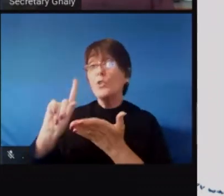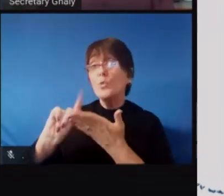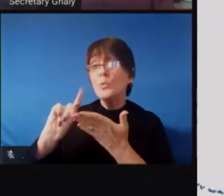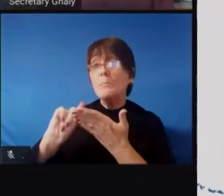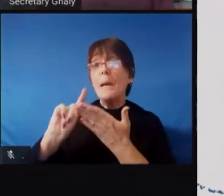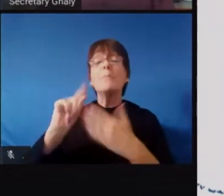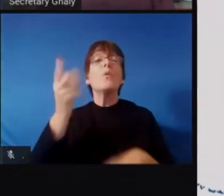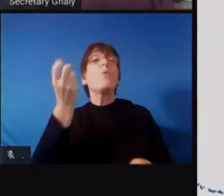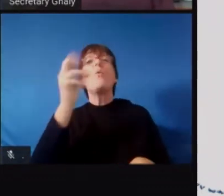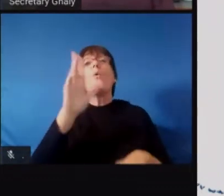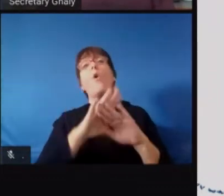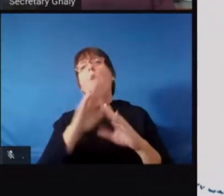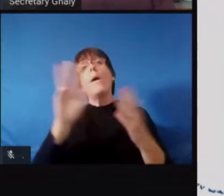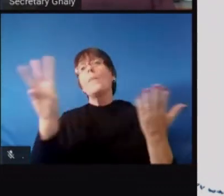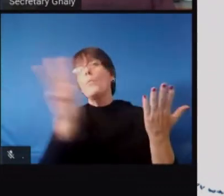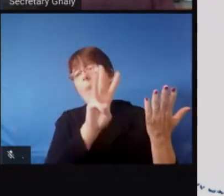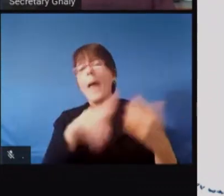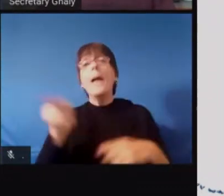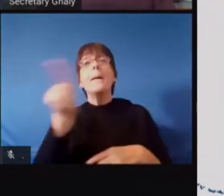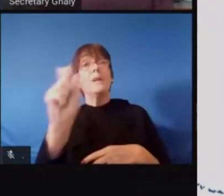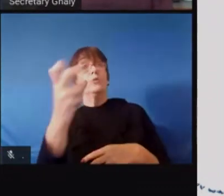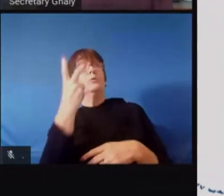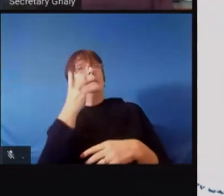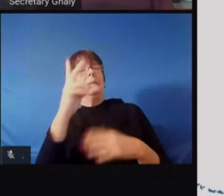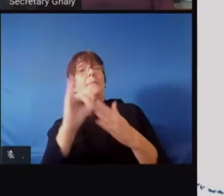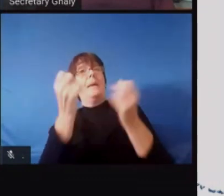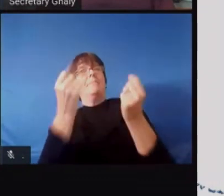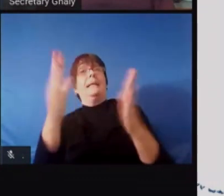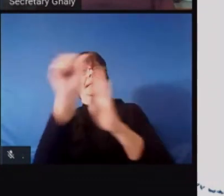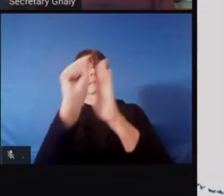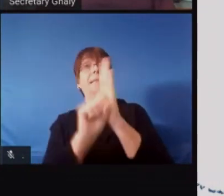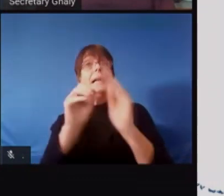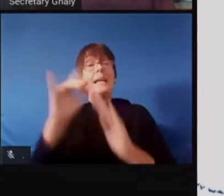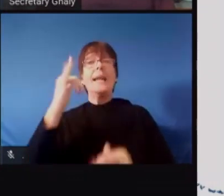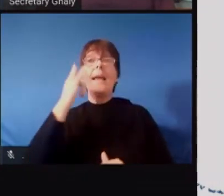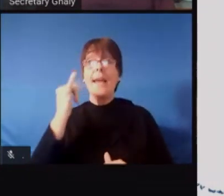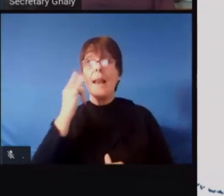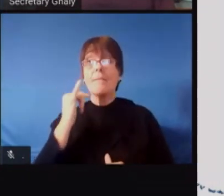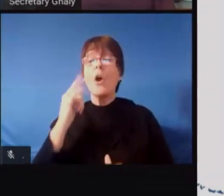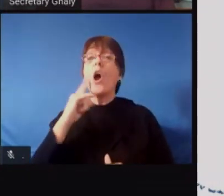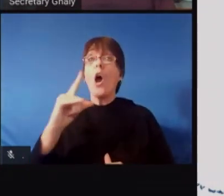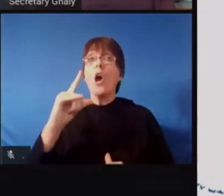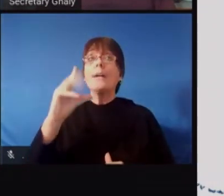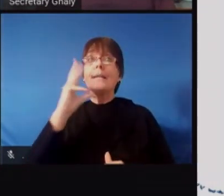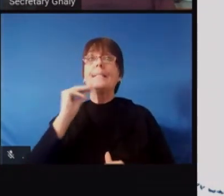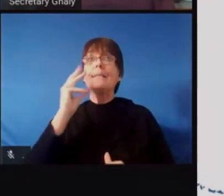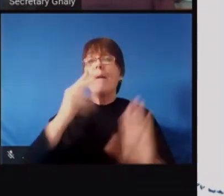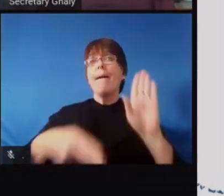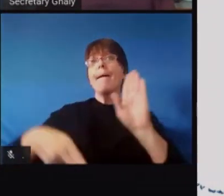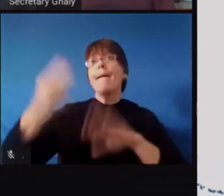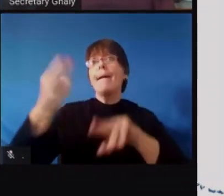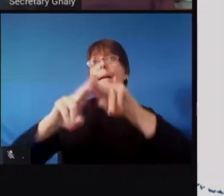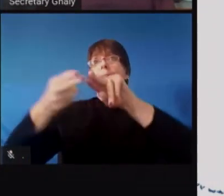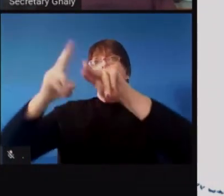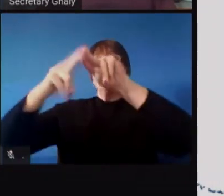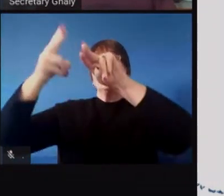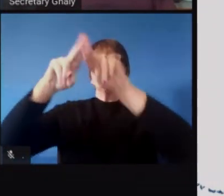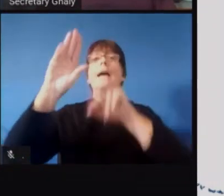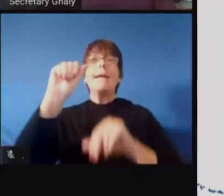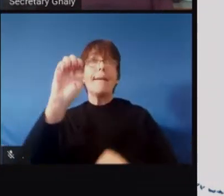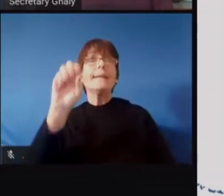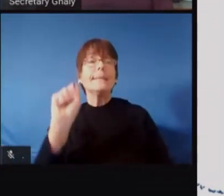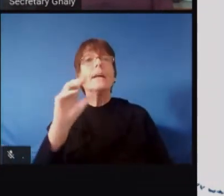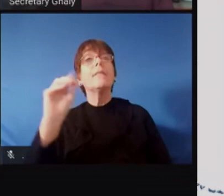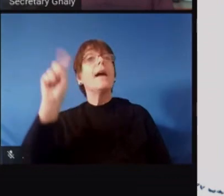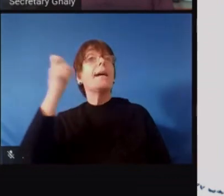or on the web, and you see that many states in California are experiencing high increases in case rates. The